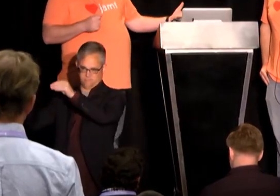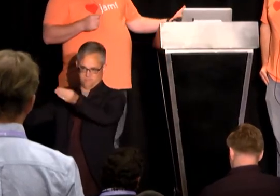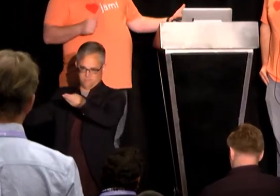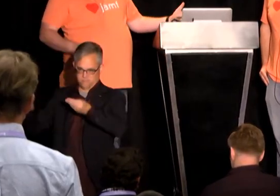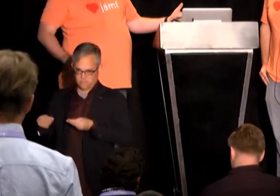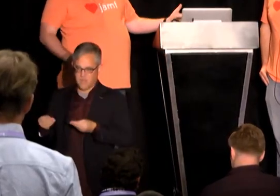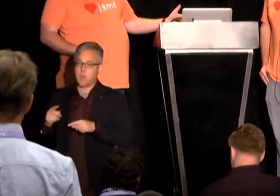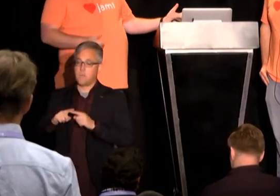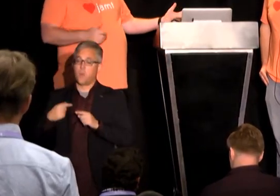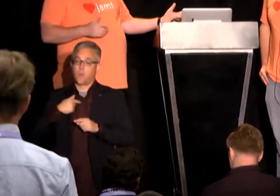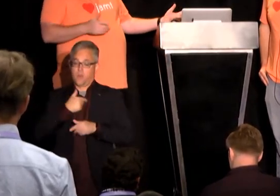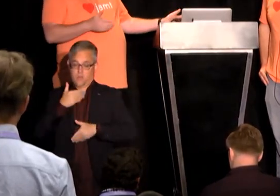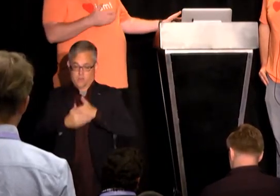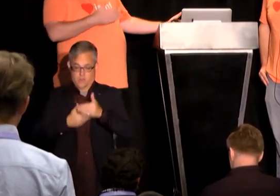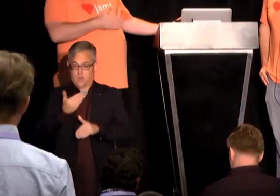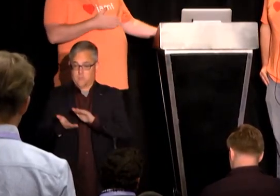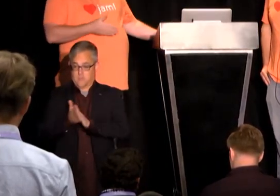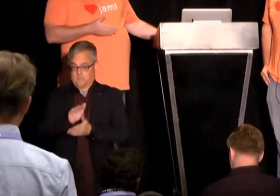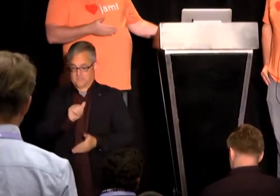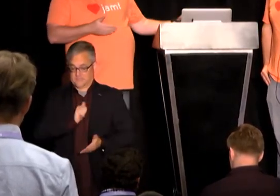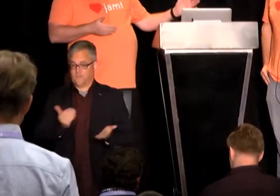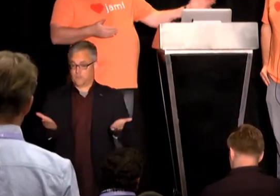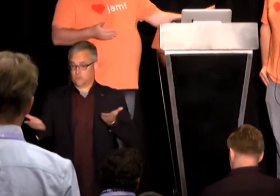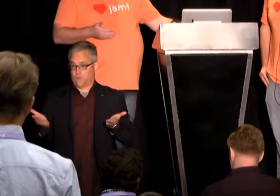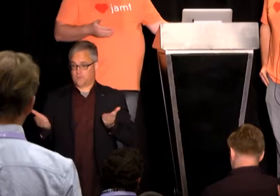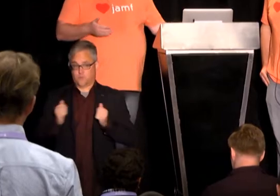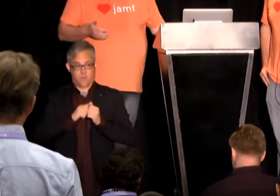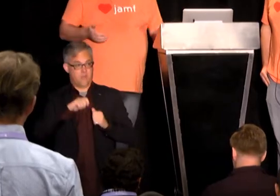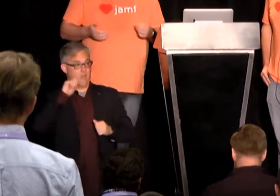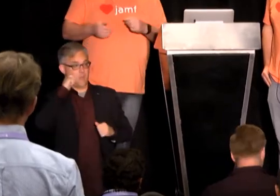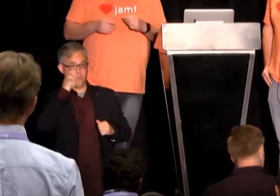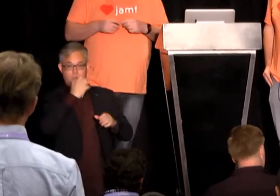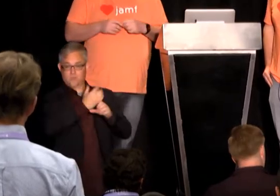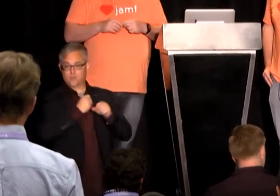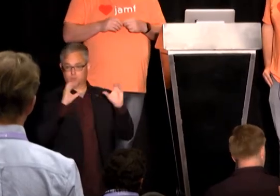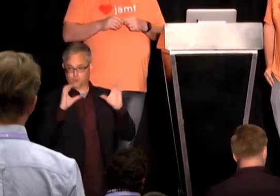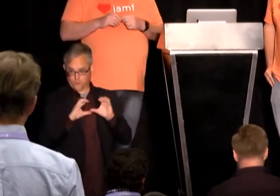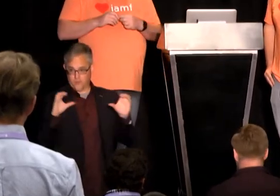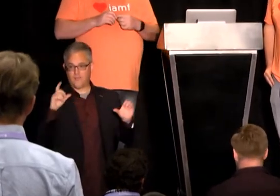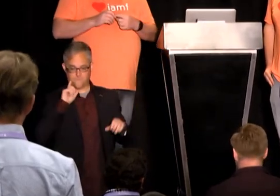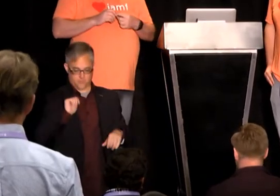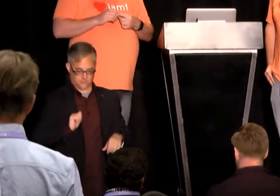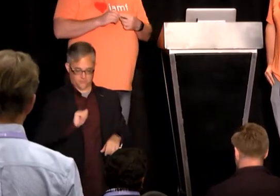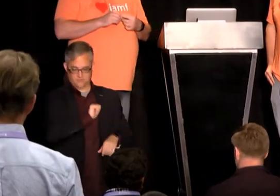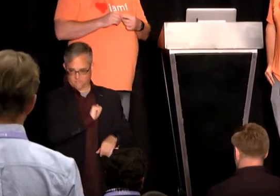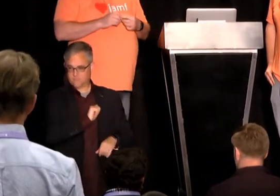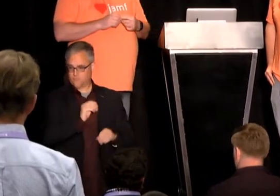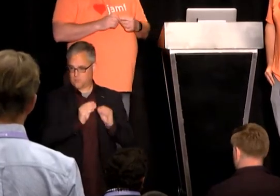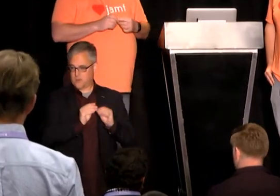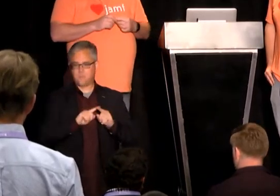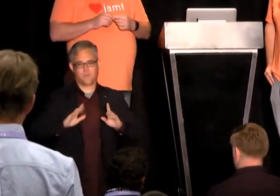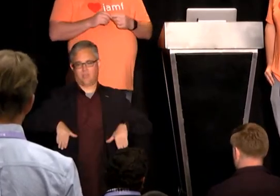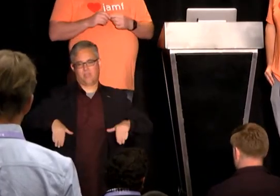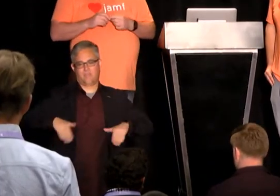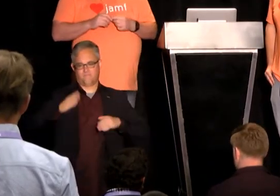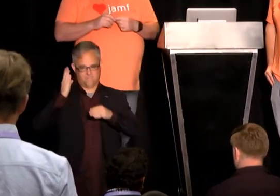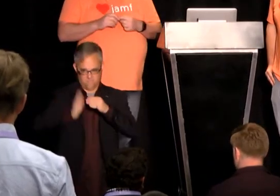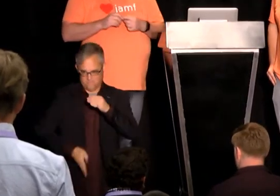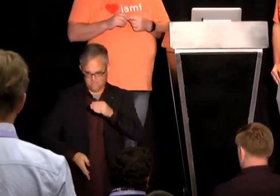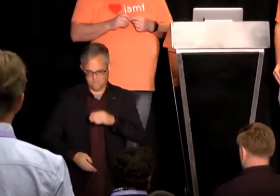of becoming a self-service group with Apple, getting our folks certified to do the repairs ourselves. We just haven't got that far yet.